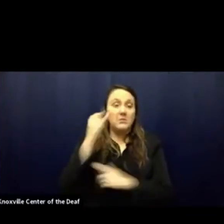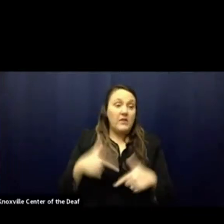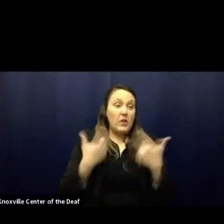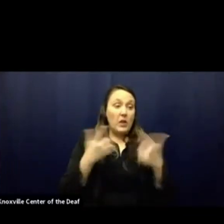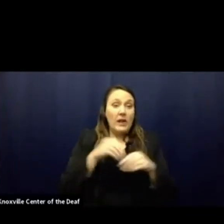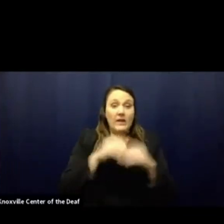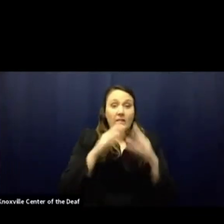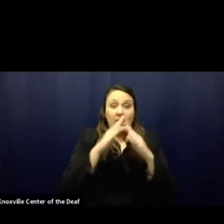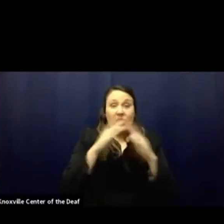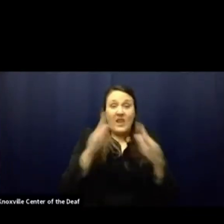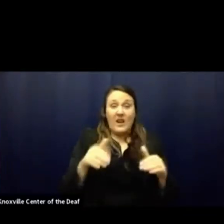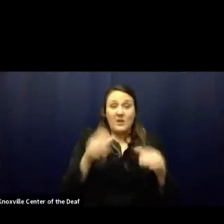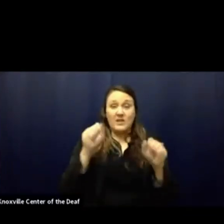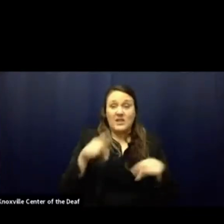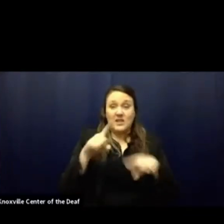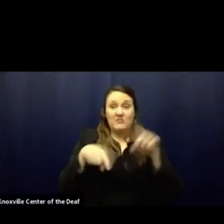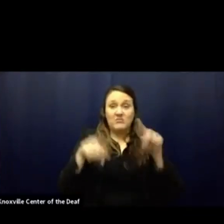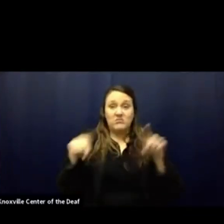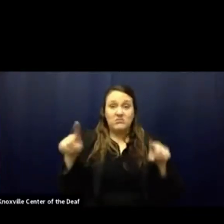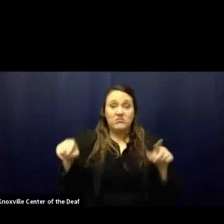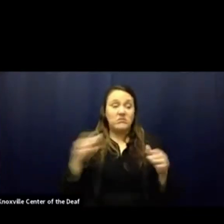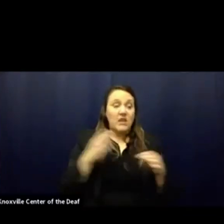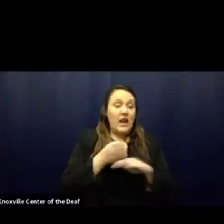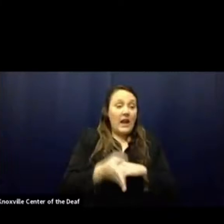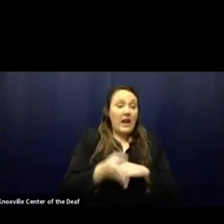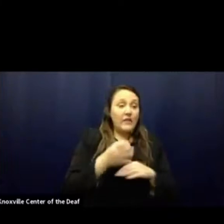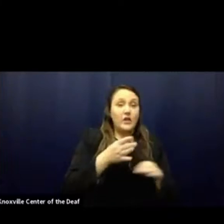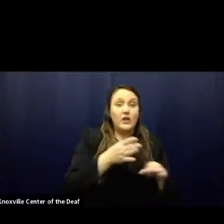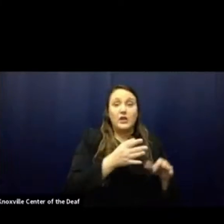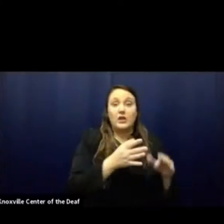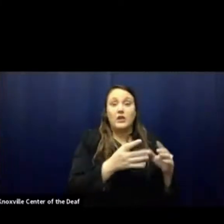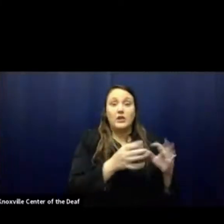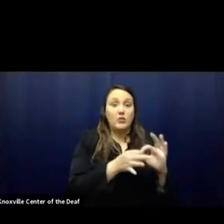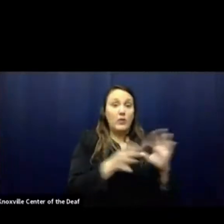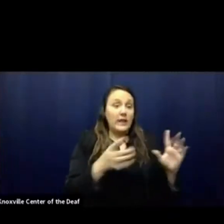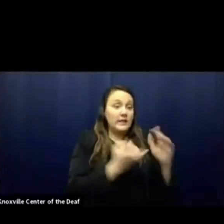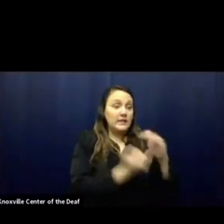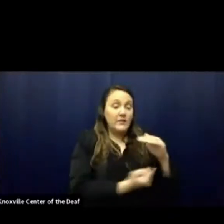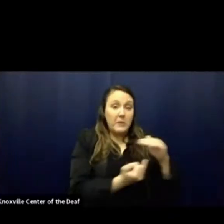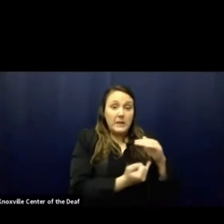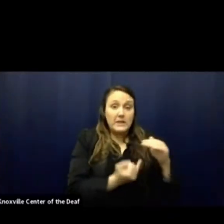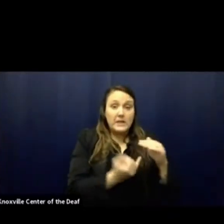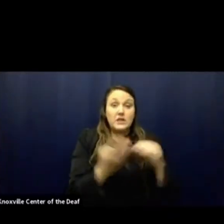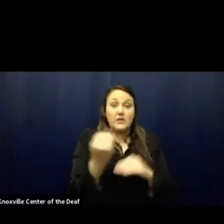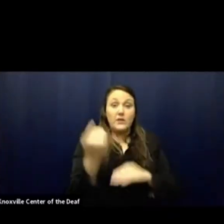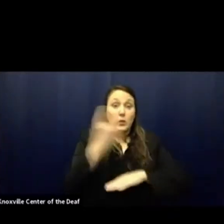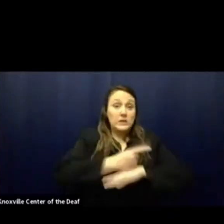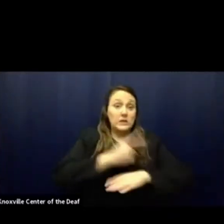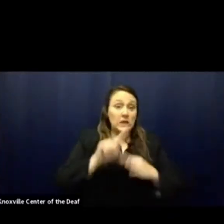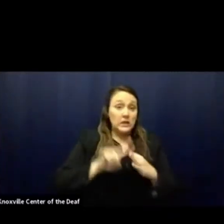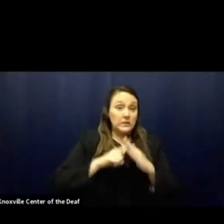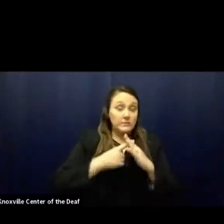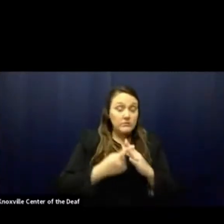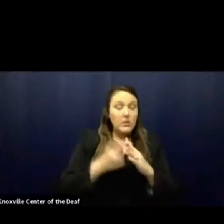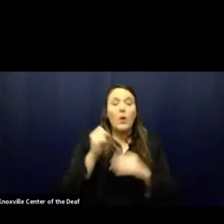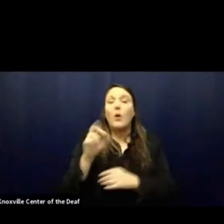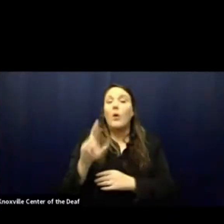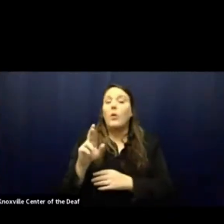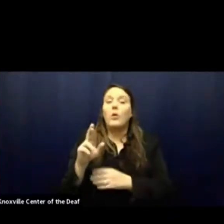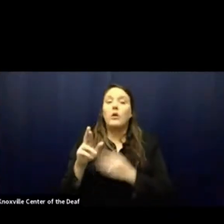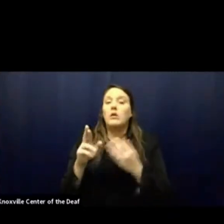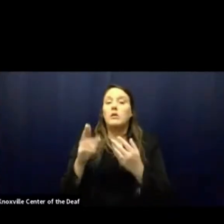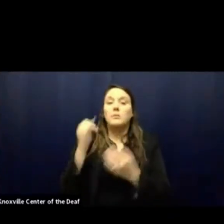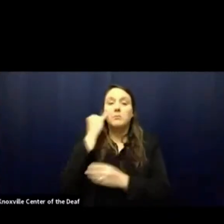can vary. That could be after the person gets released from isolation, your 14 days starts then, or if the case is able to